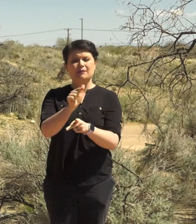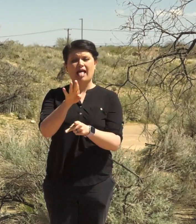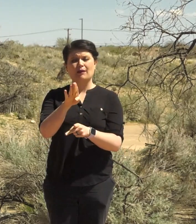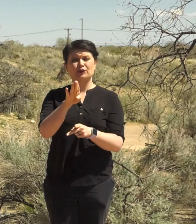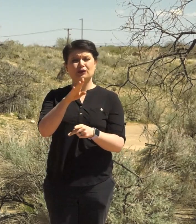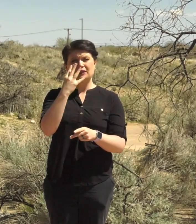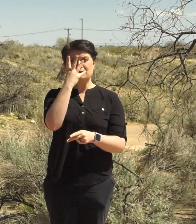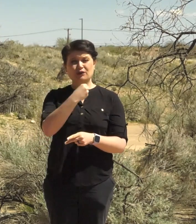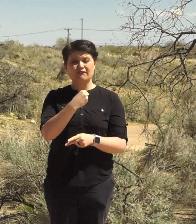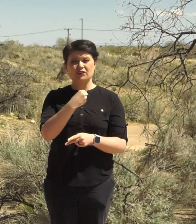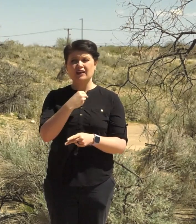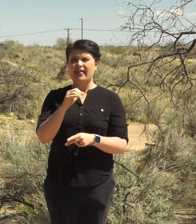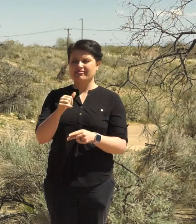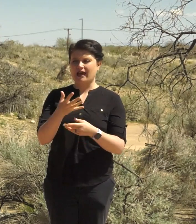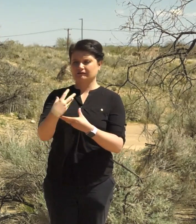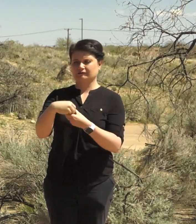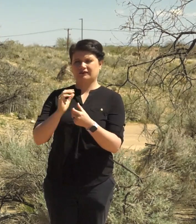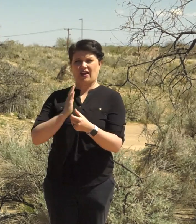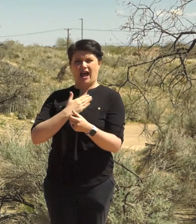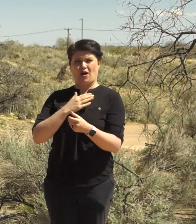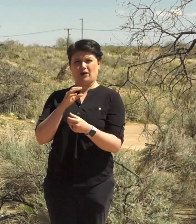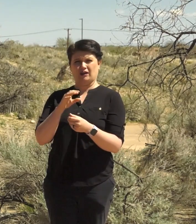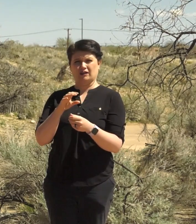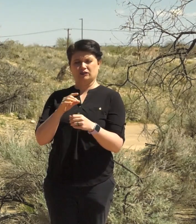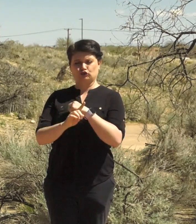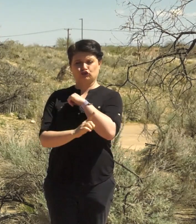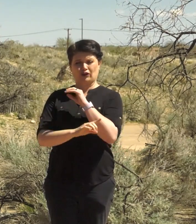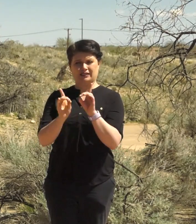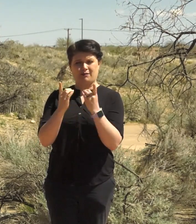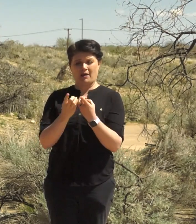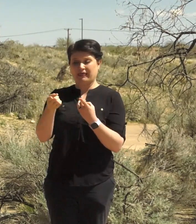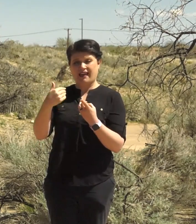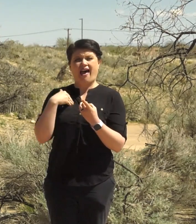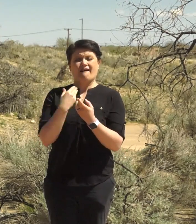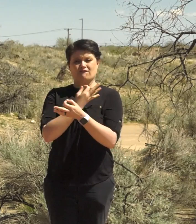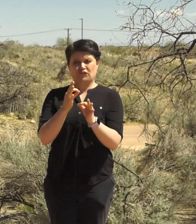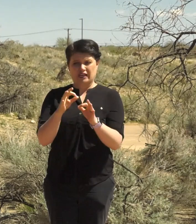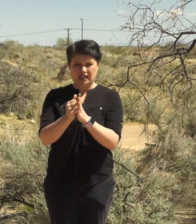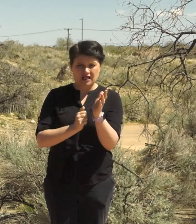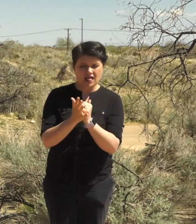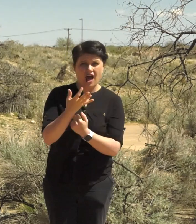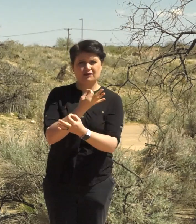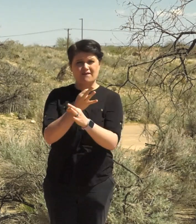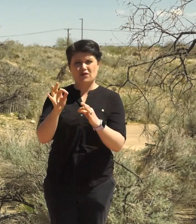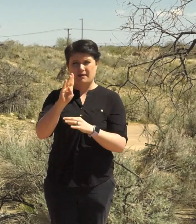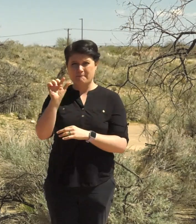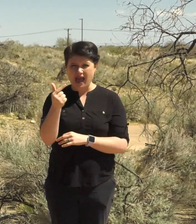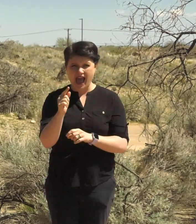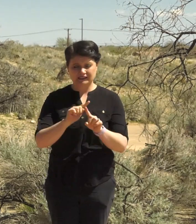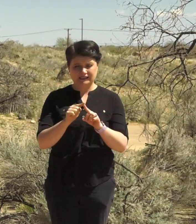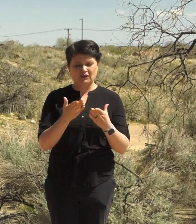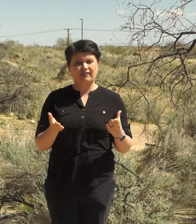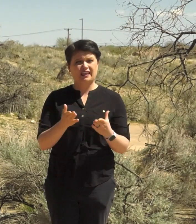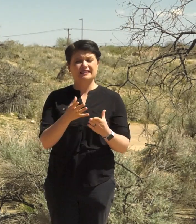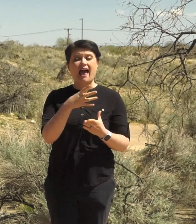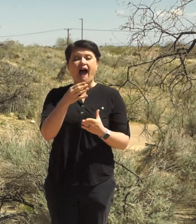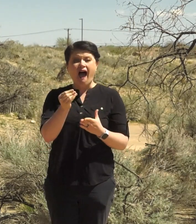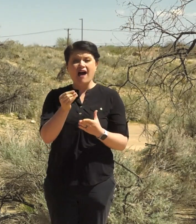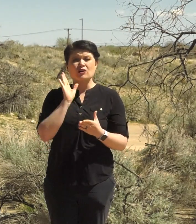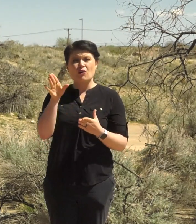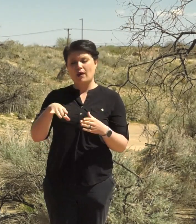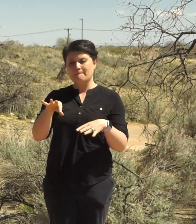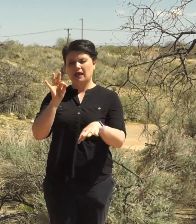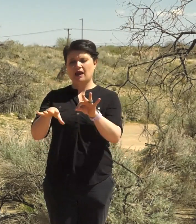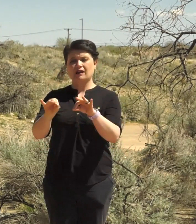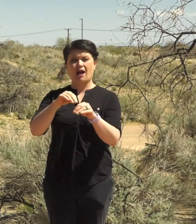department, is going to be providing things like free trash bags and gloves for your cleanup. And we're also going to work on neighborhood collections in a way